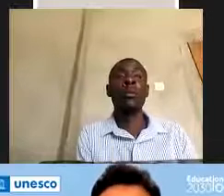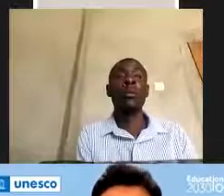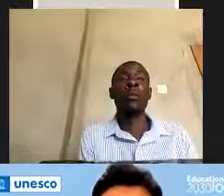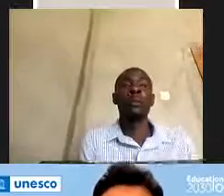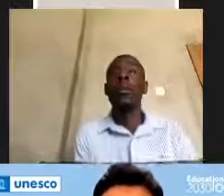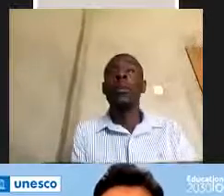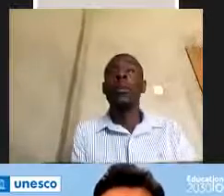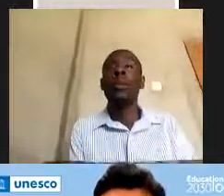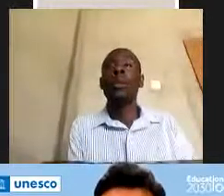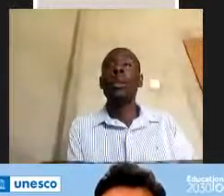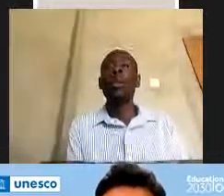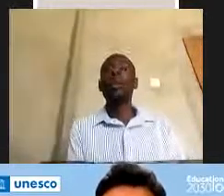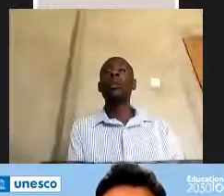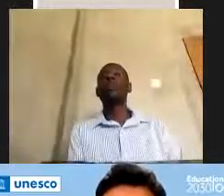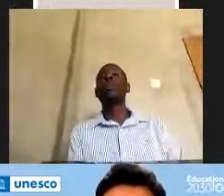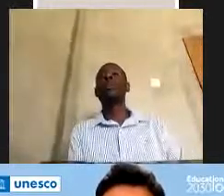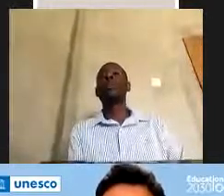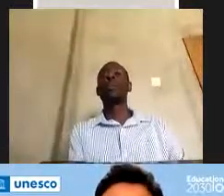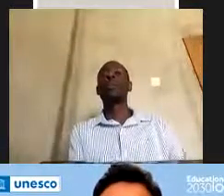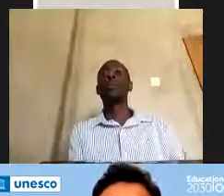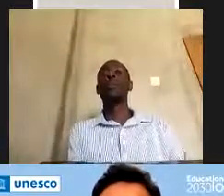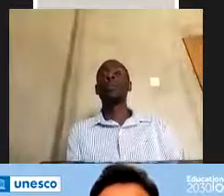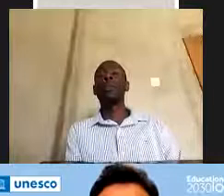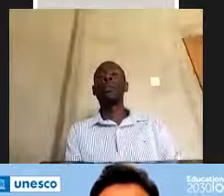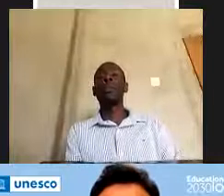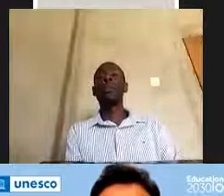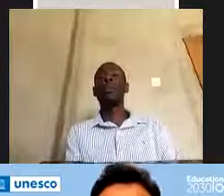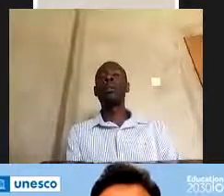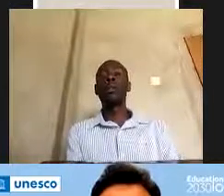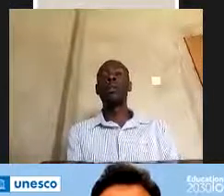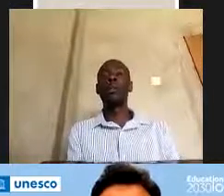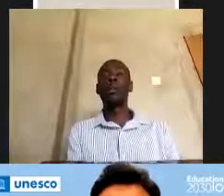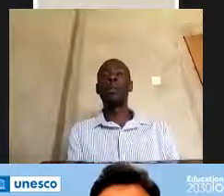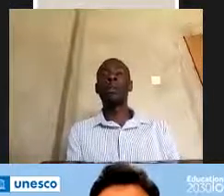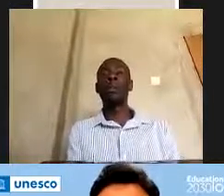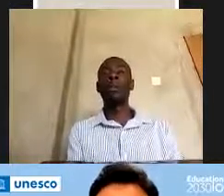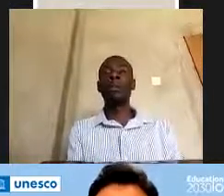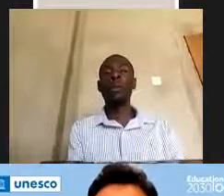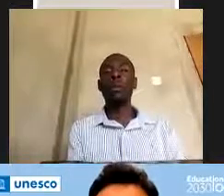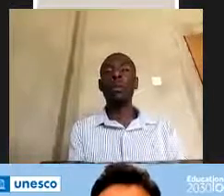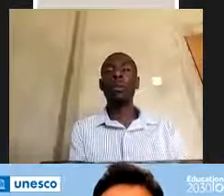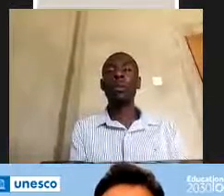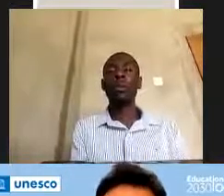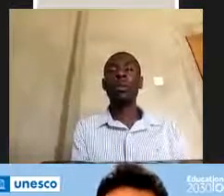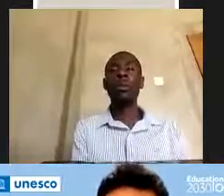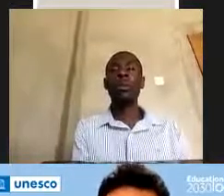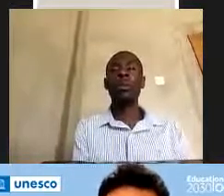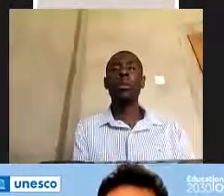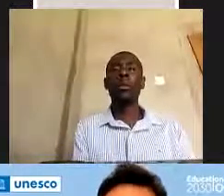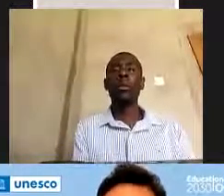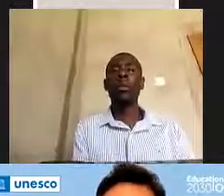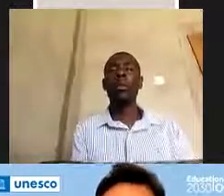be presented for the first time today. And we will try to basically answer the following